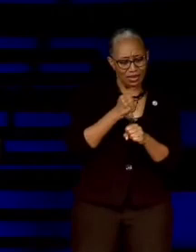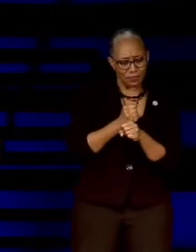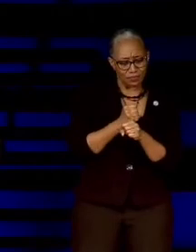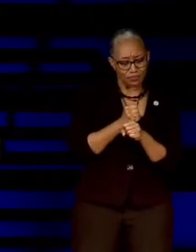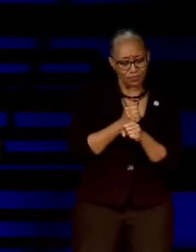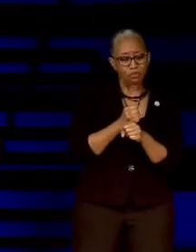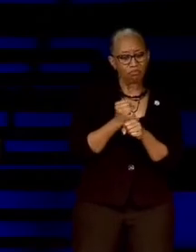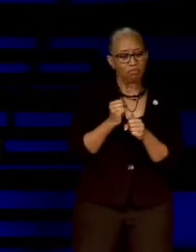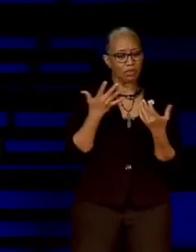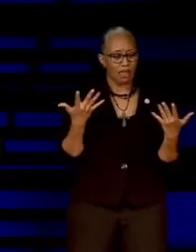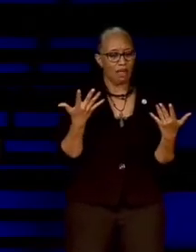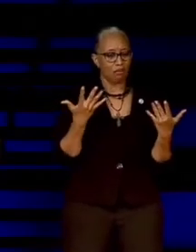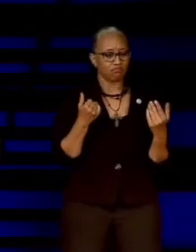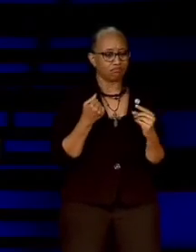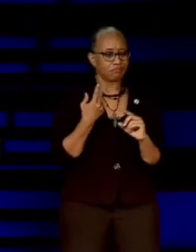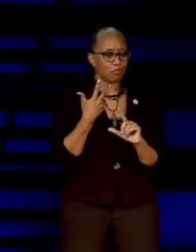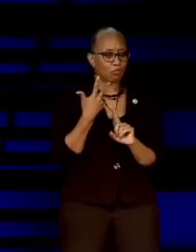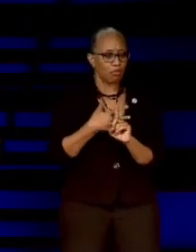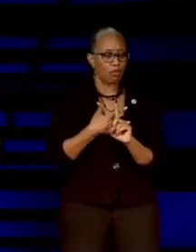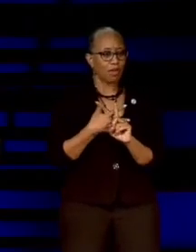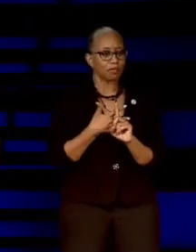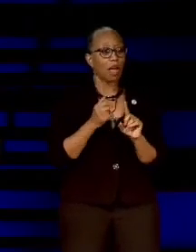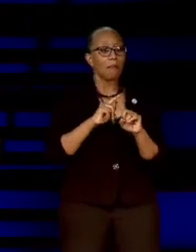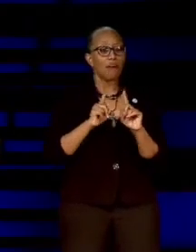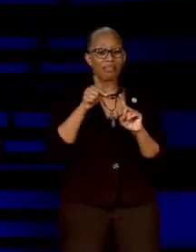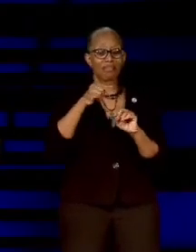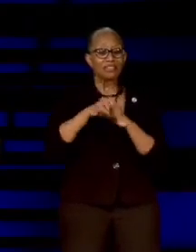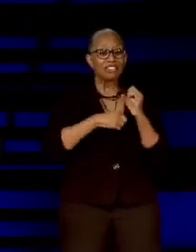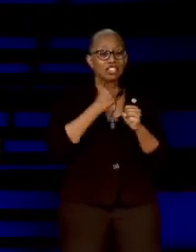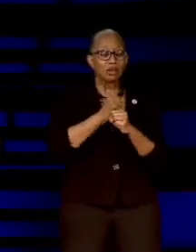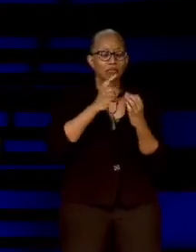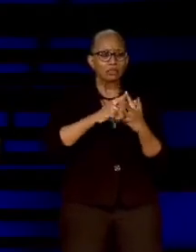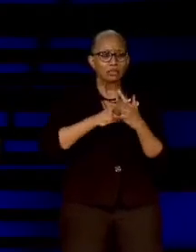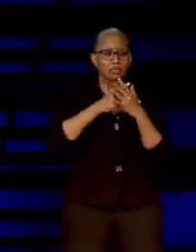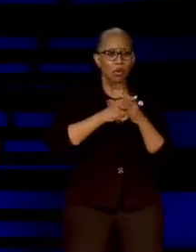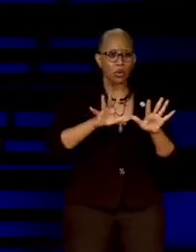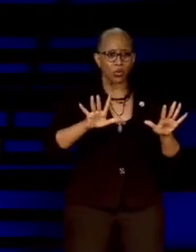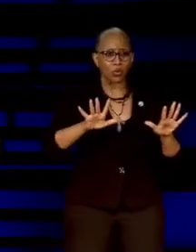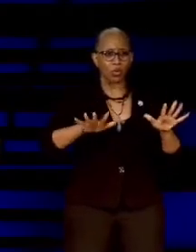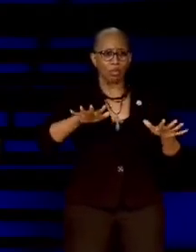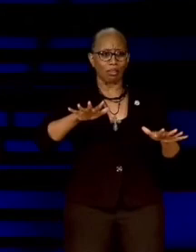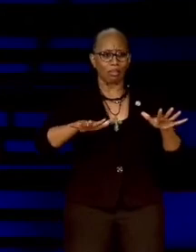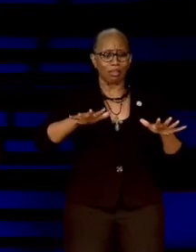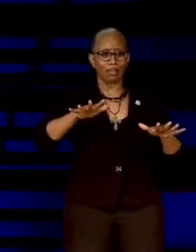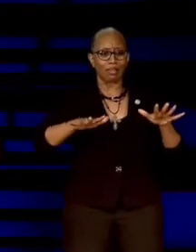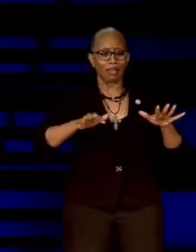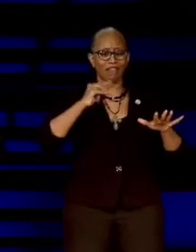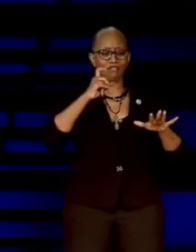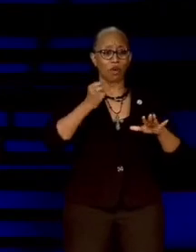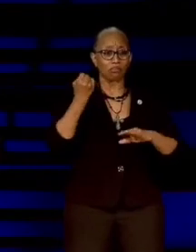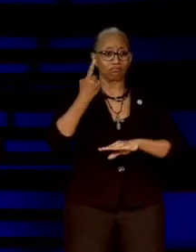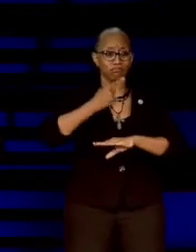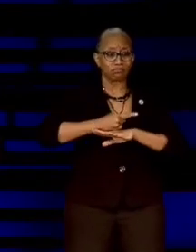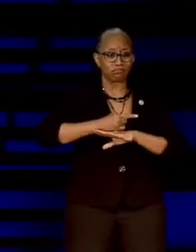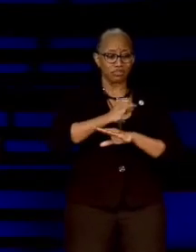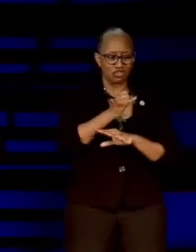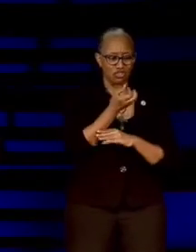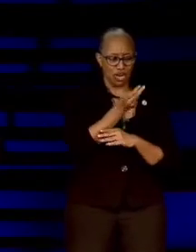well into the year, but 2023 started off a little crazy from day number